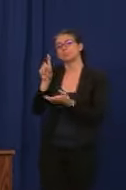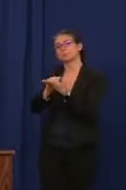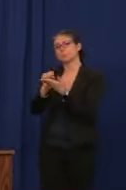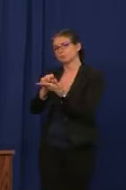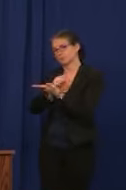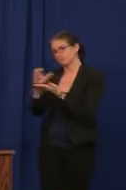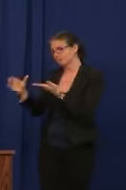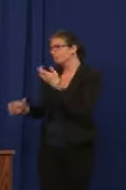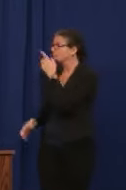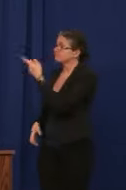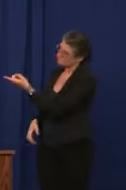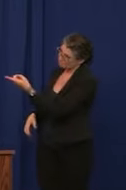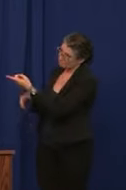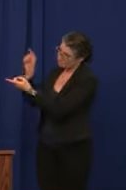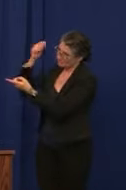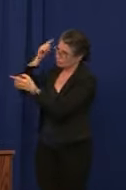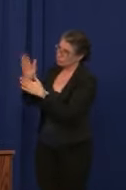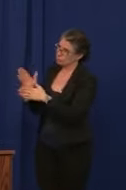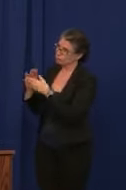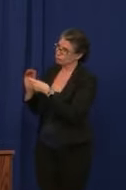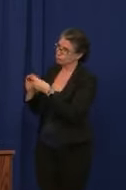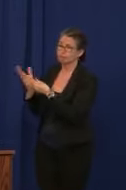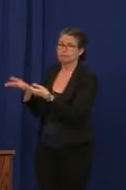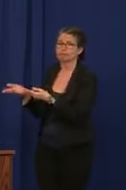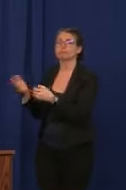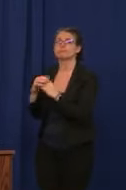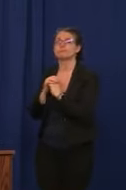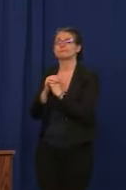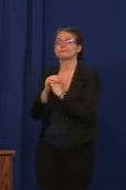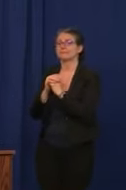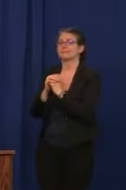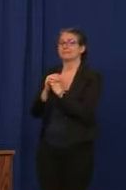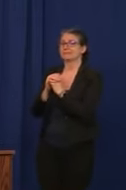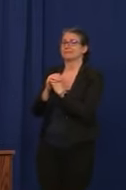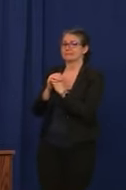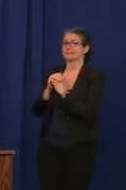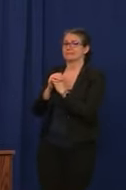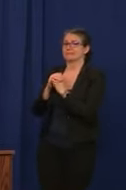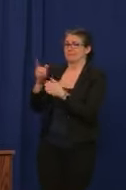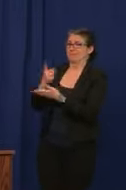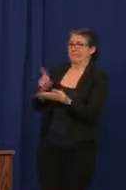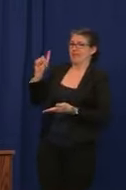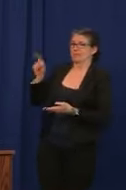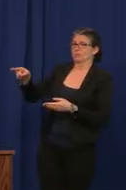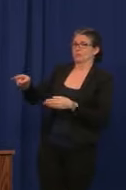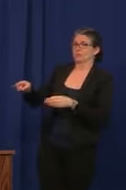study released last week from Oxford Economics that concluded that Maine would be the most